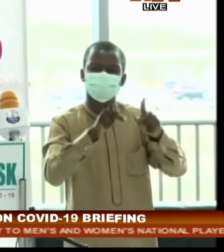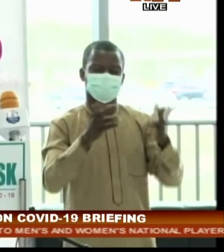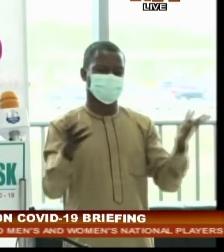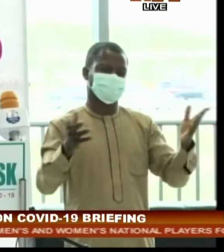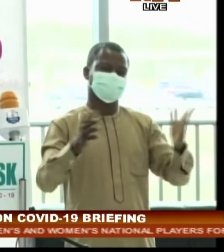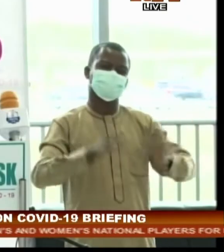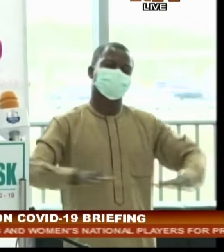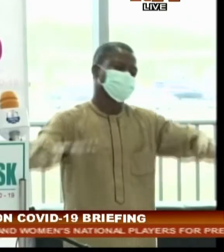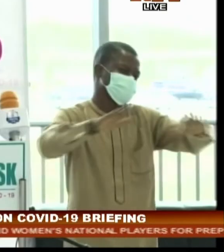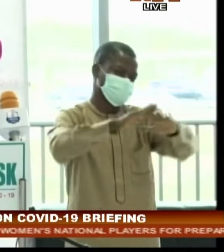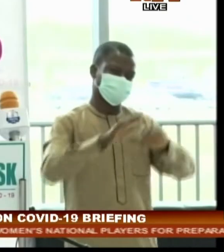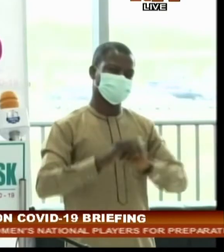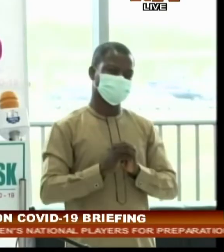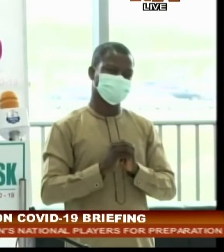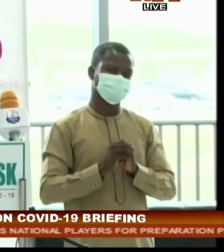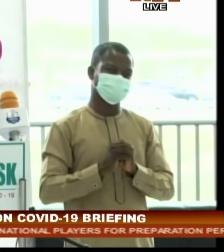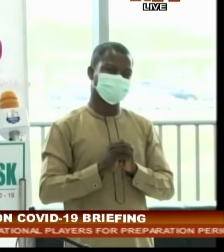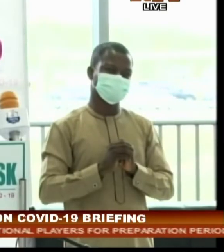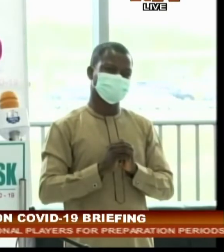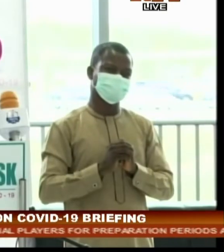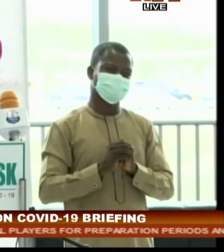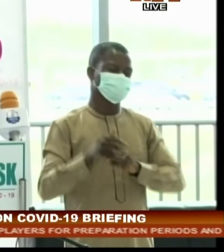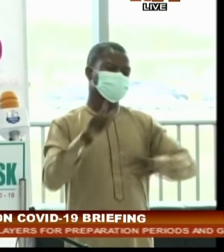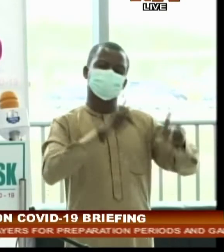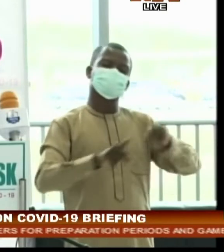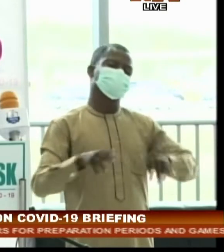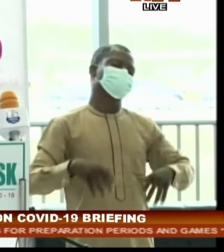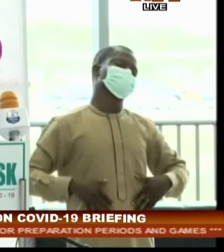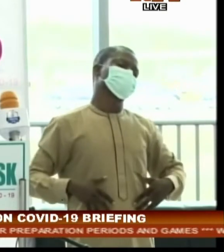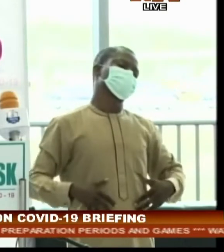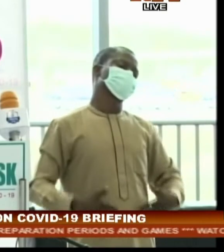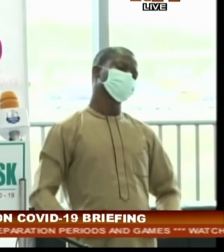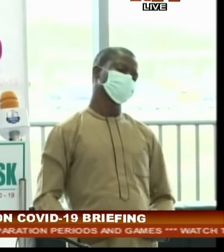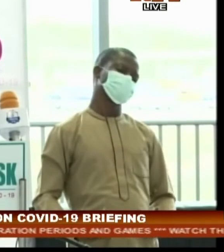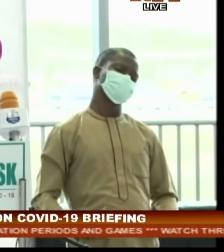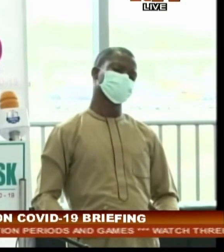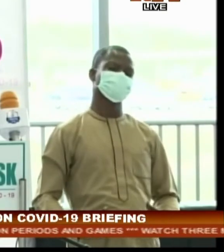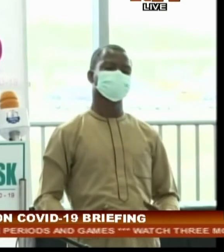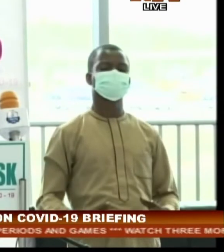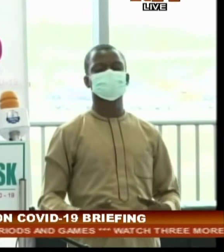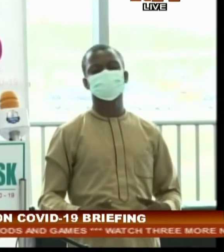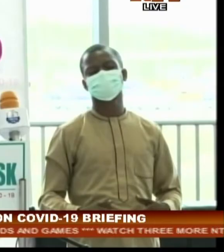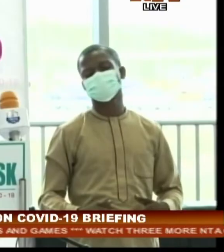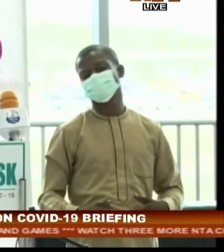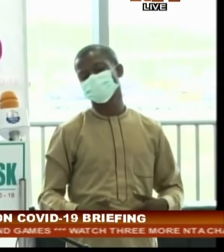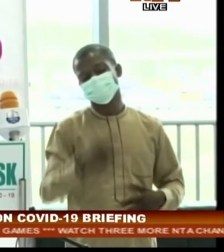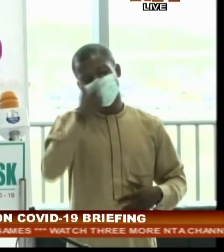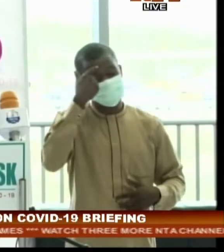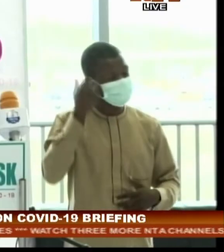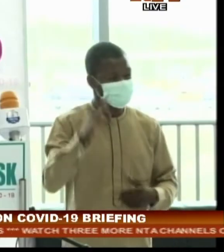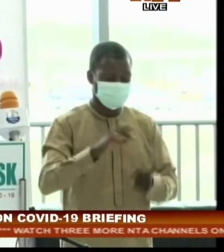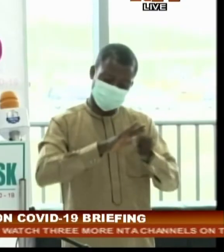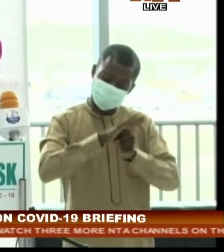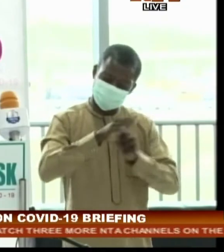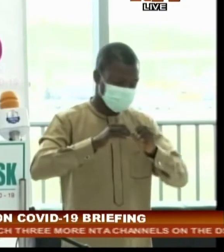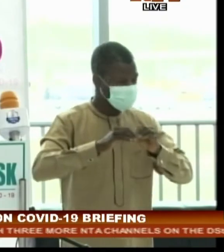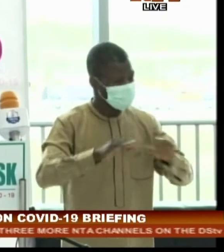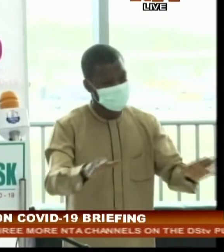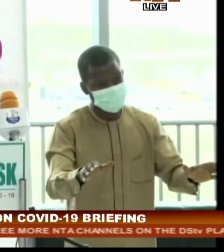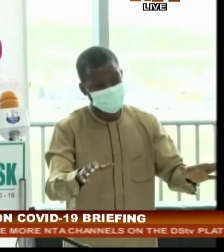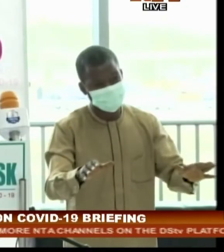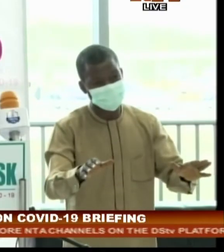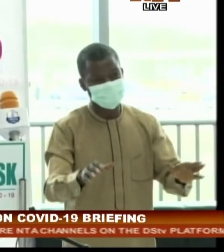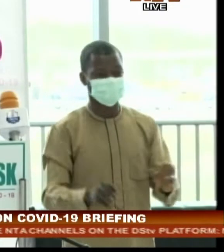countries. People are tired and exhausted of COVID-19. 2,